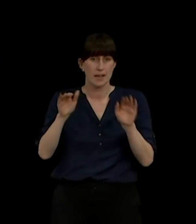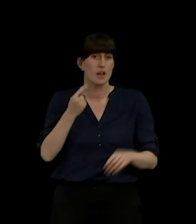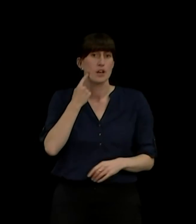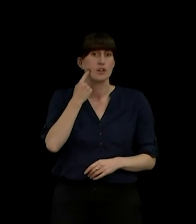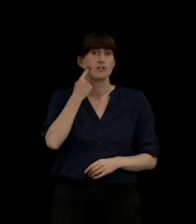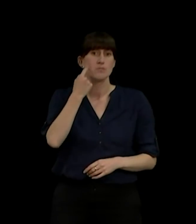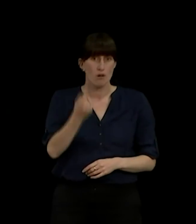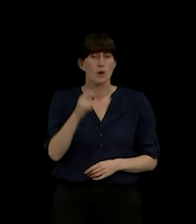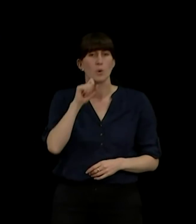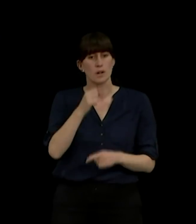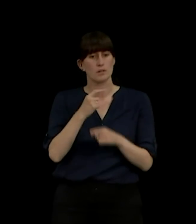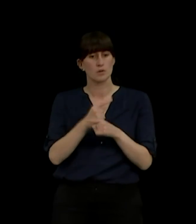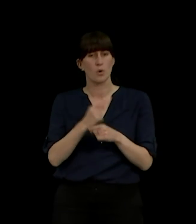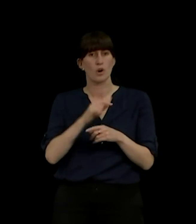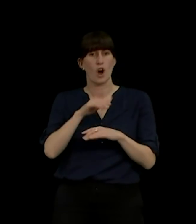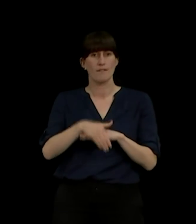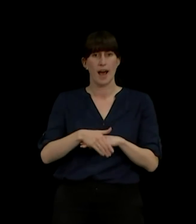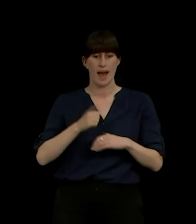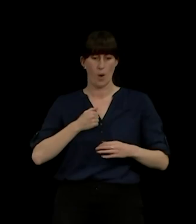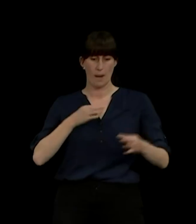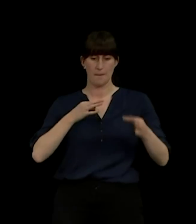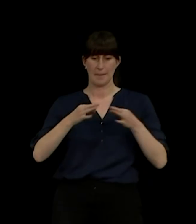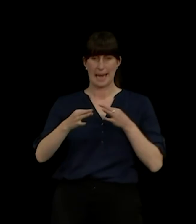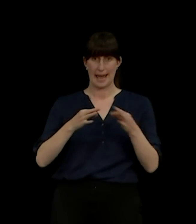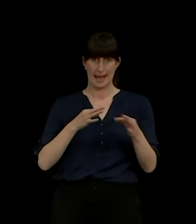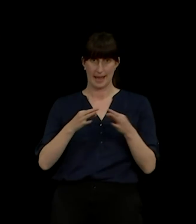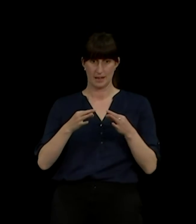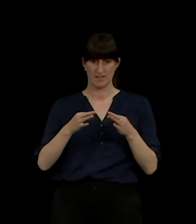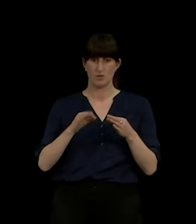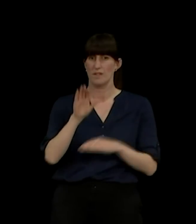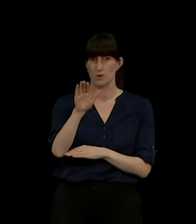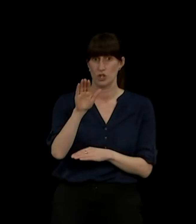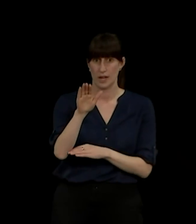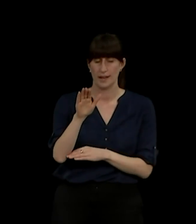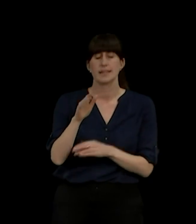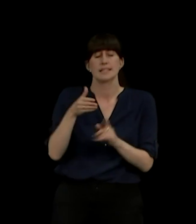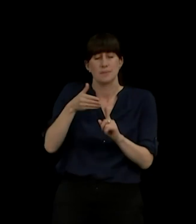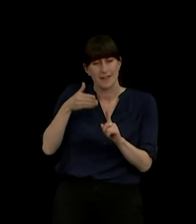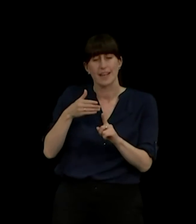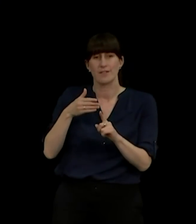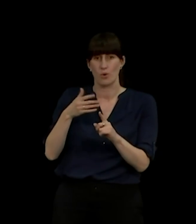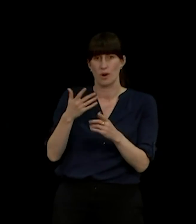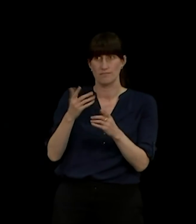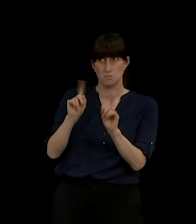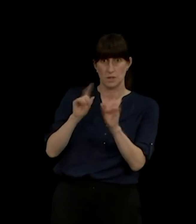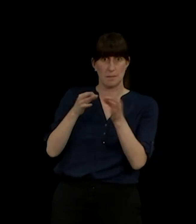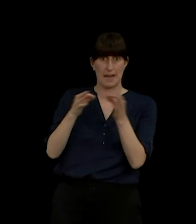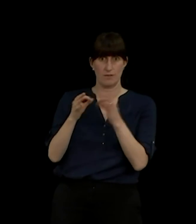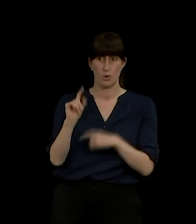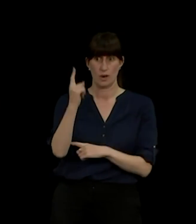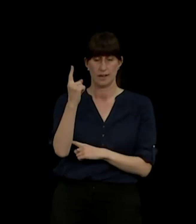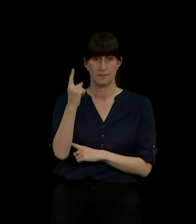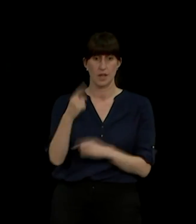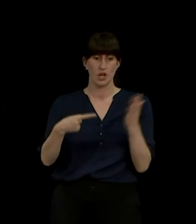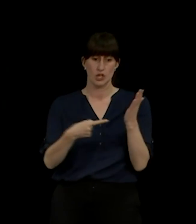be talking more about our roadmap forward, in particular for Auckland. On Tuesday, we have another step up